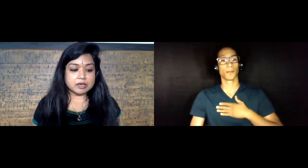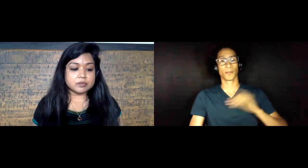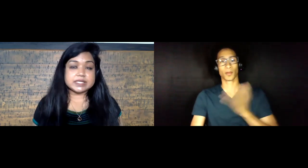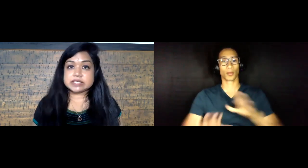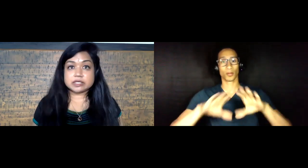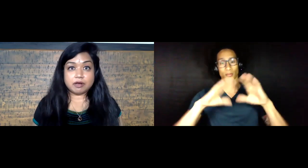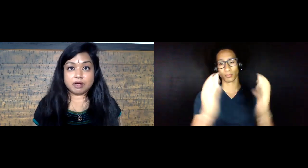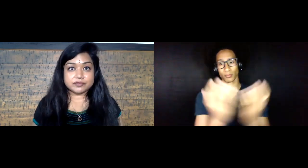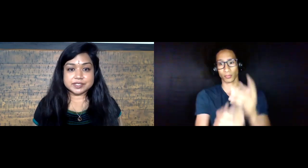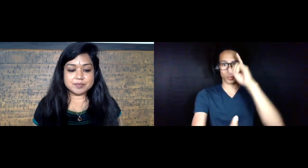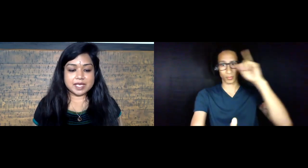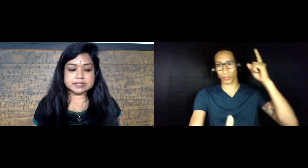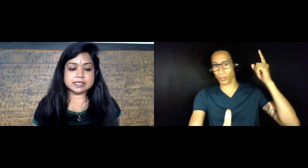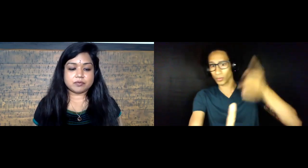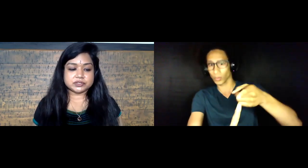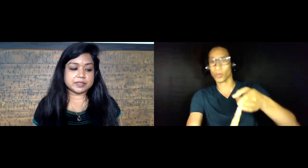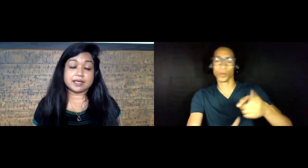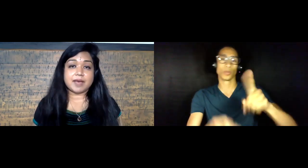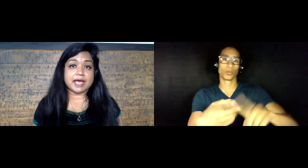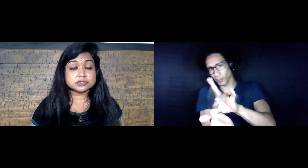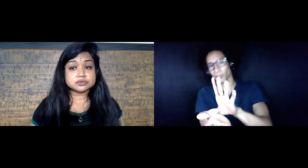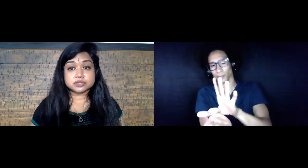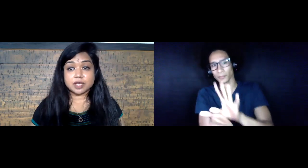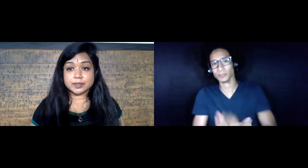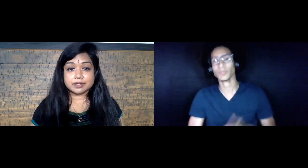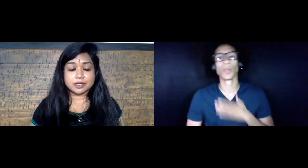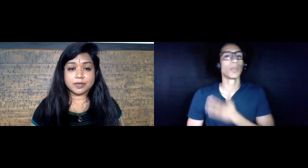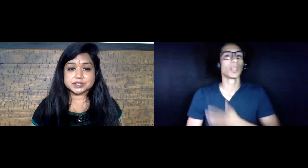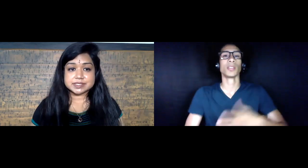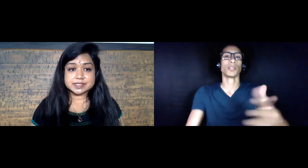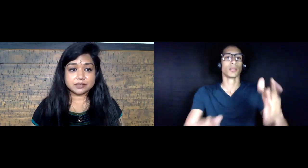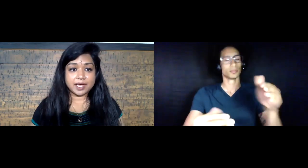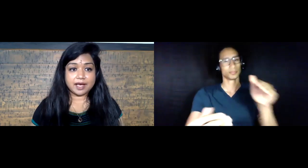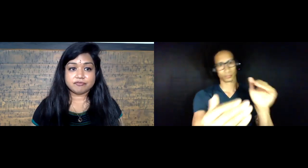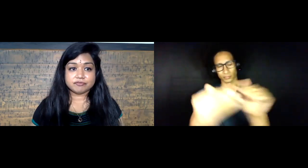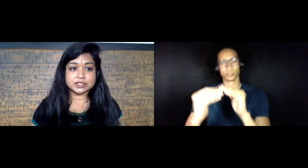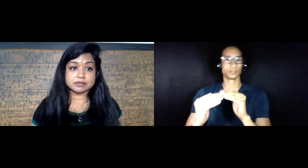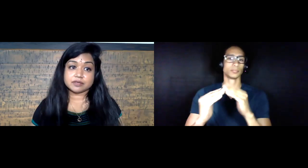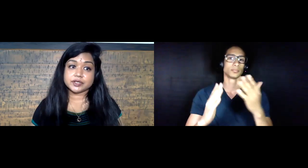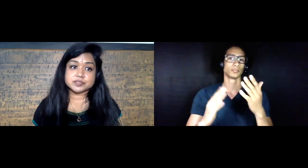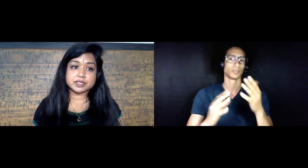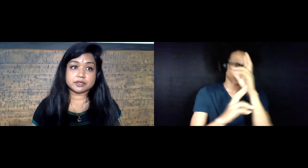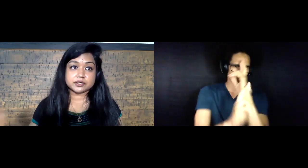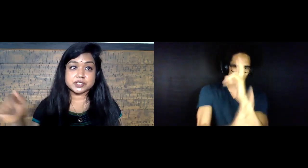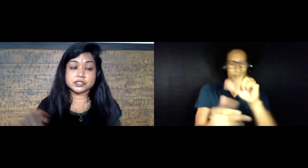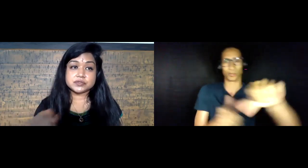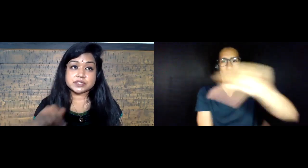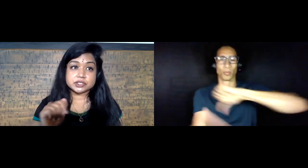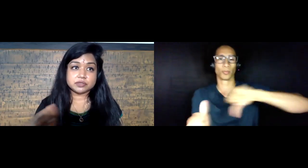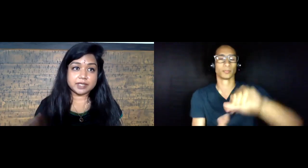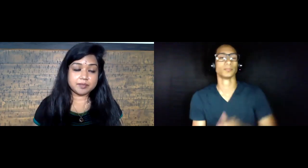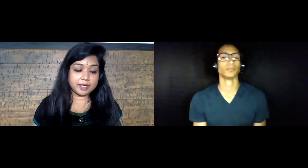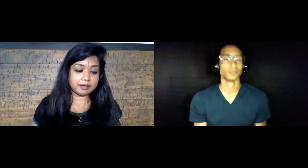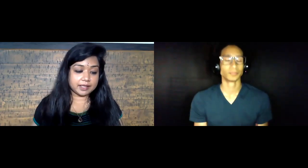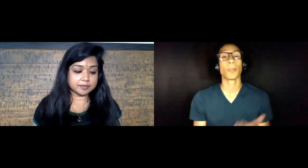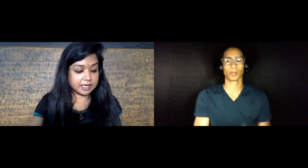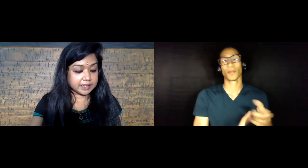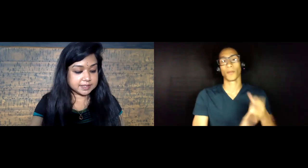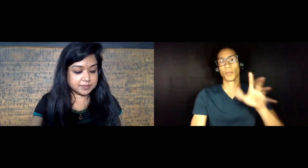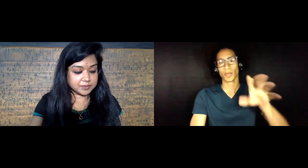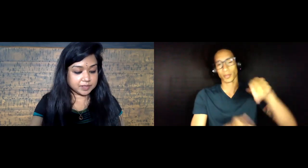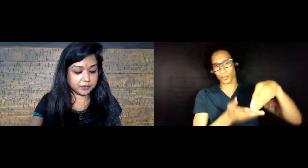name is Jeffrey Nugdeen. I'm the Executive Director of the Asian American Writers Workshop, and it's really my pleasure to welcome you tonight